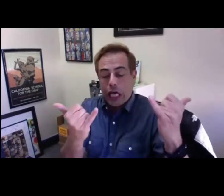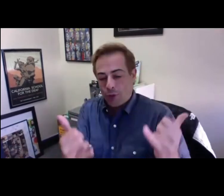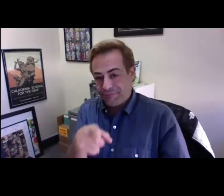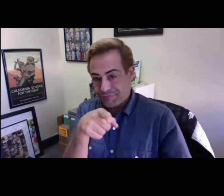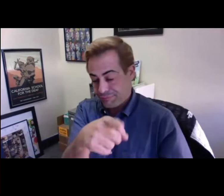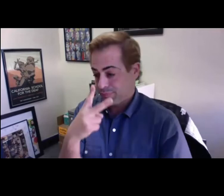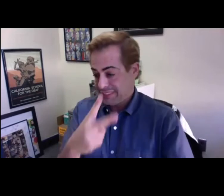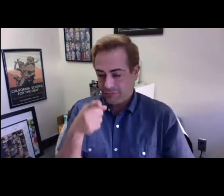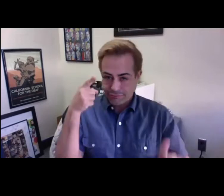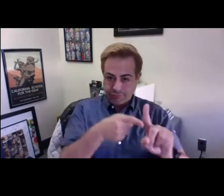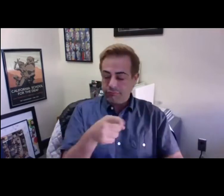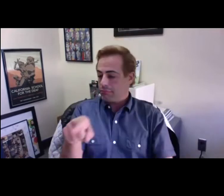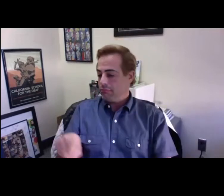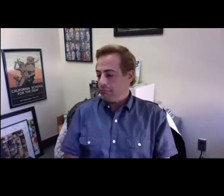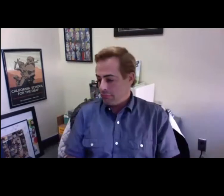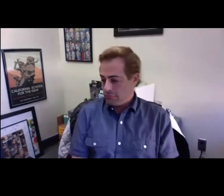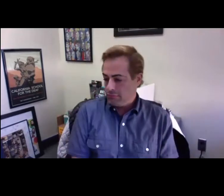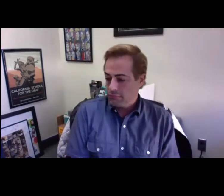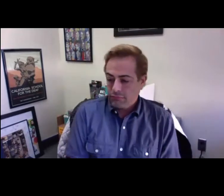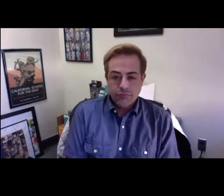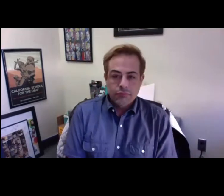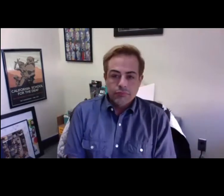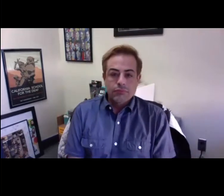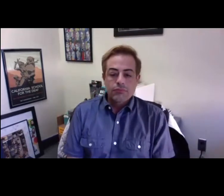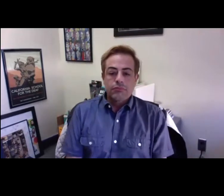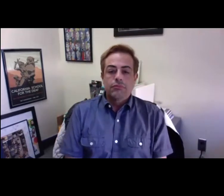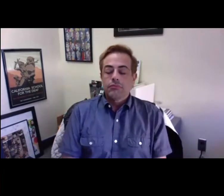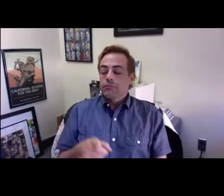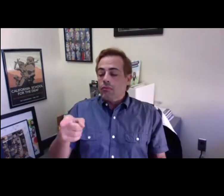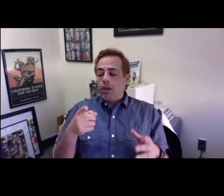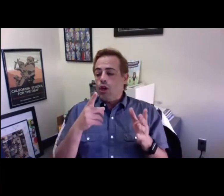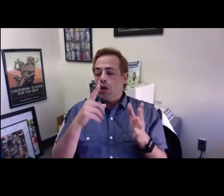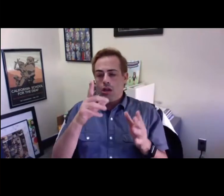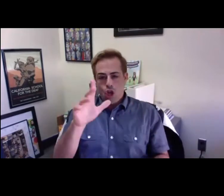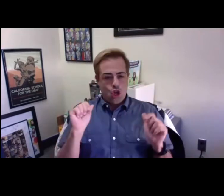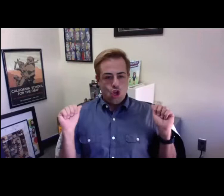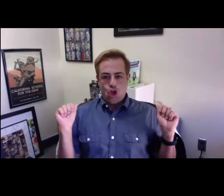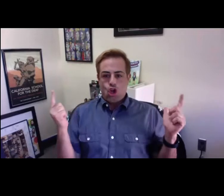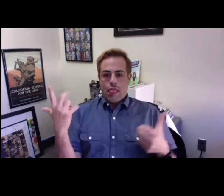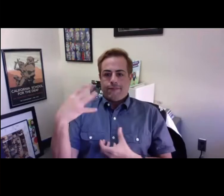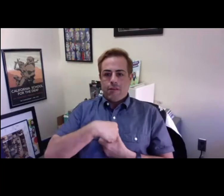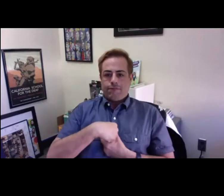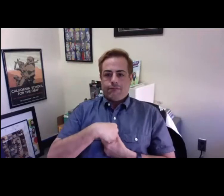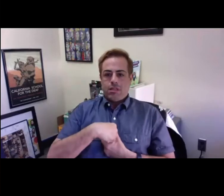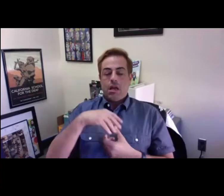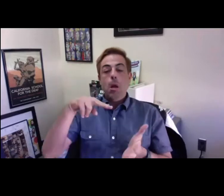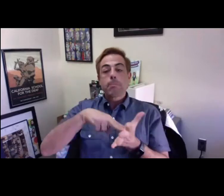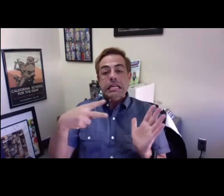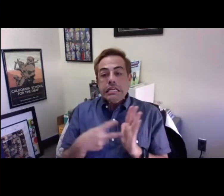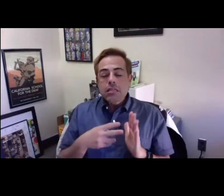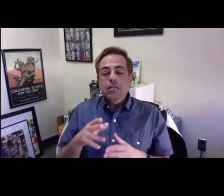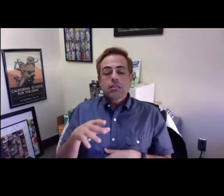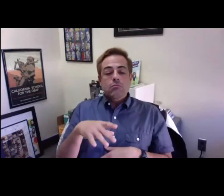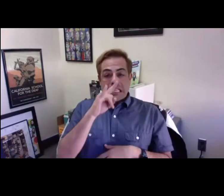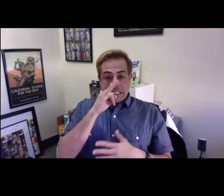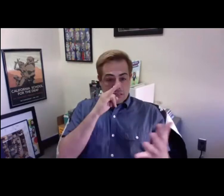Now, if you can read this slide,